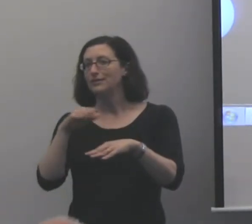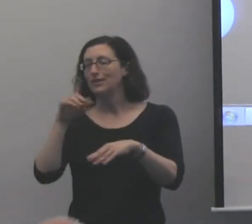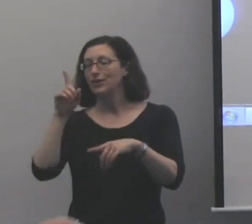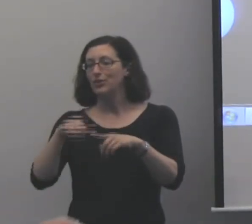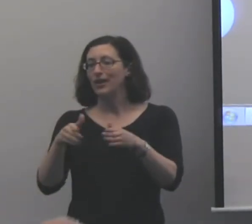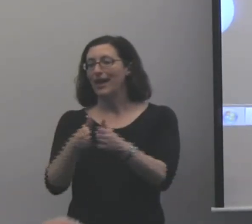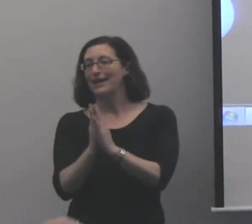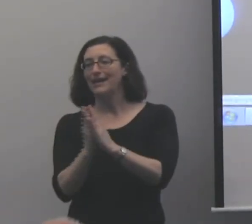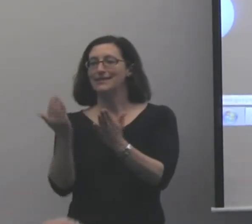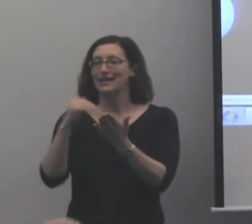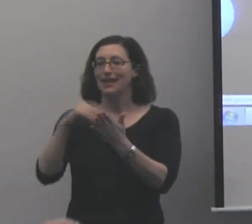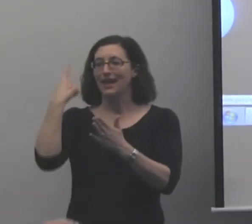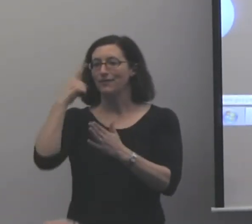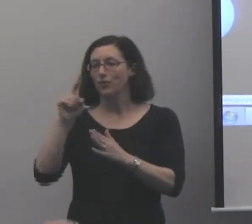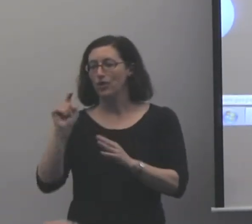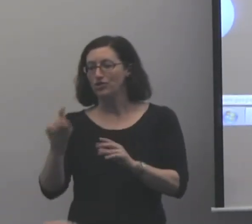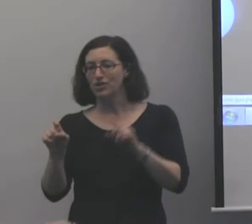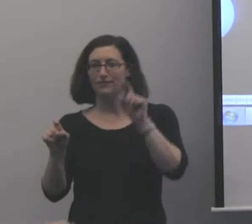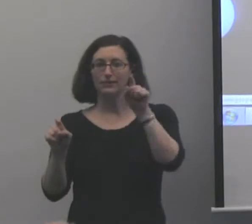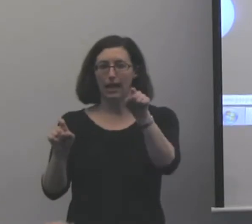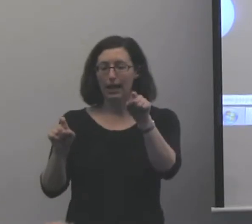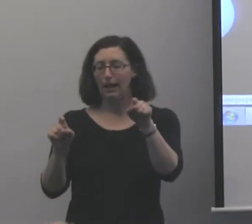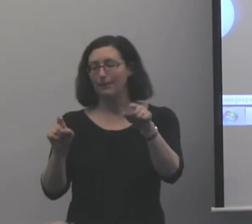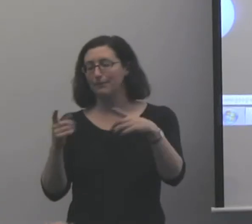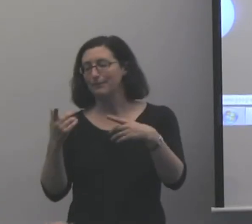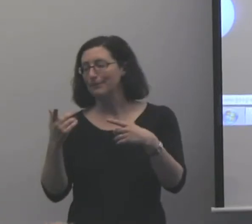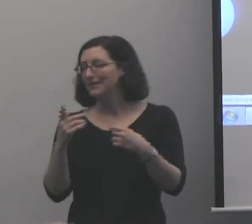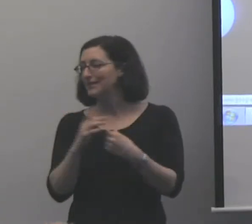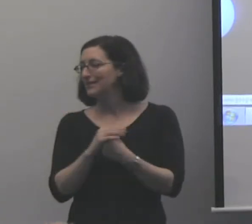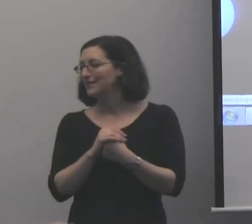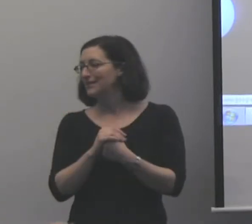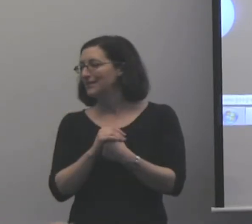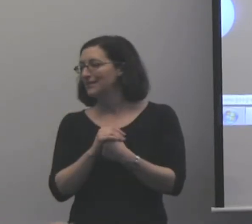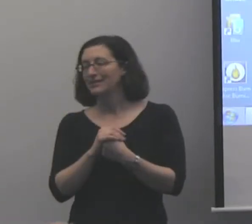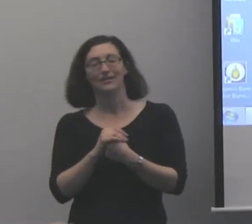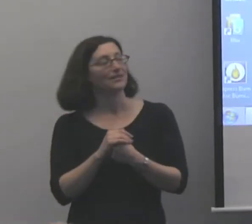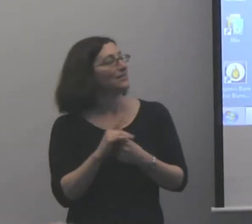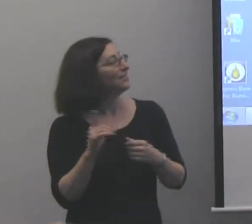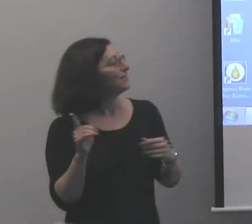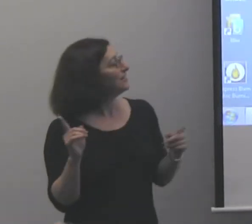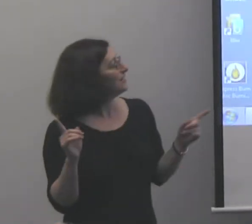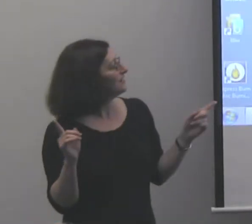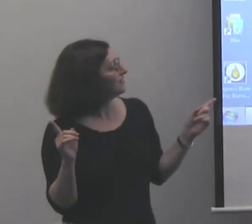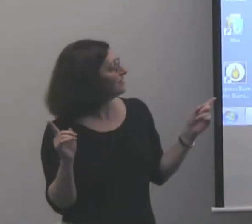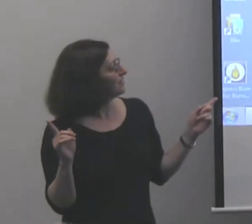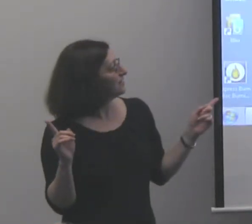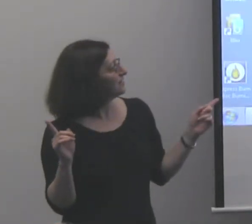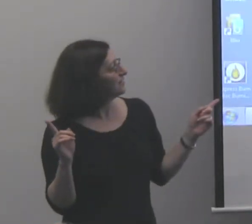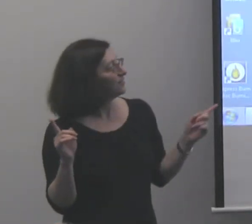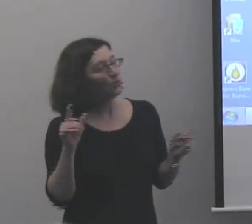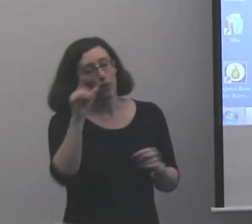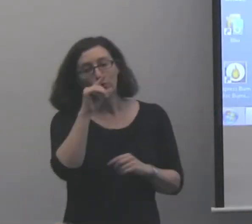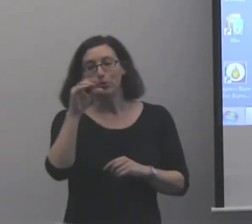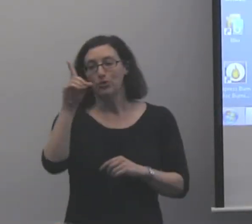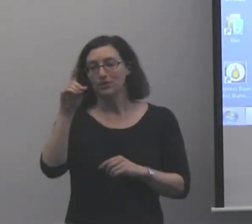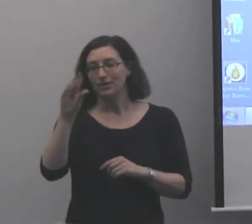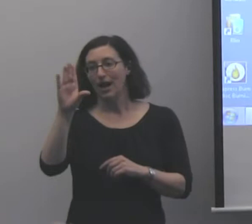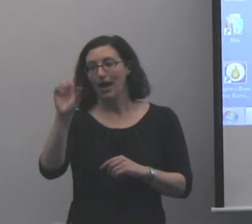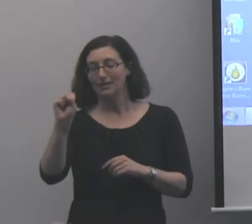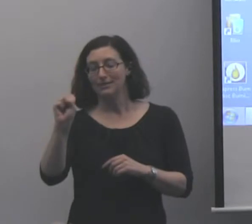tab. Set as default but enter. Address and search bar. Address and search bar. Edit. Type in text. Windows M. G. Google Docs.